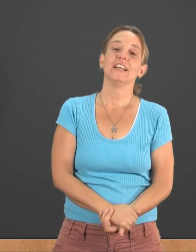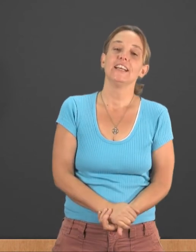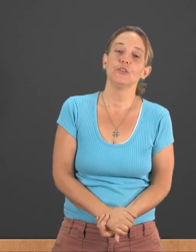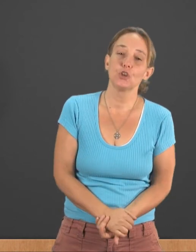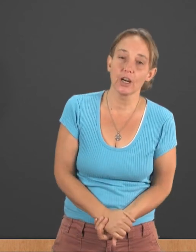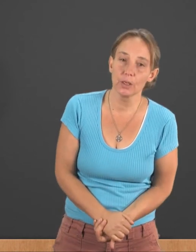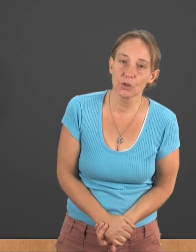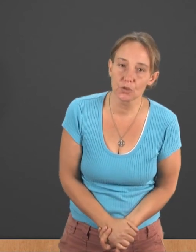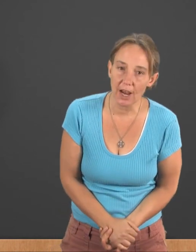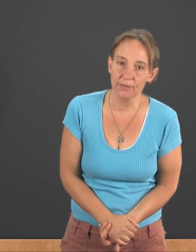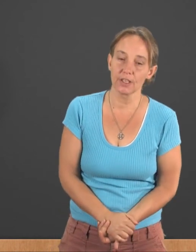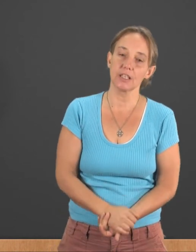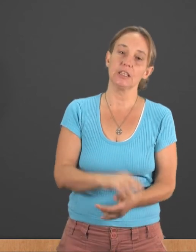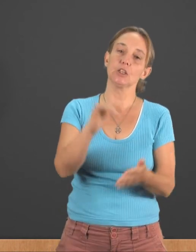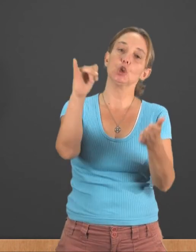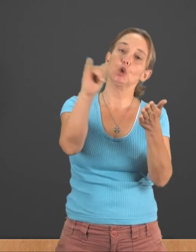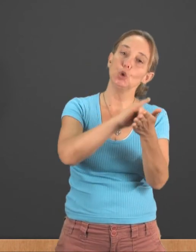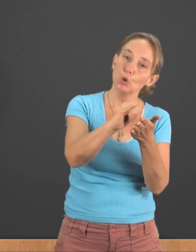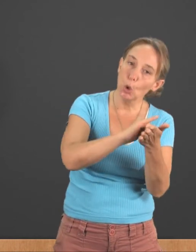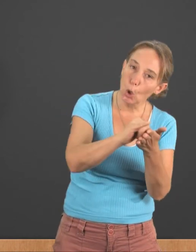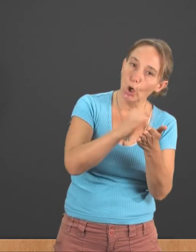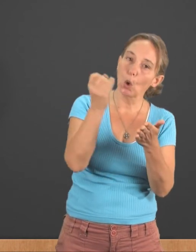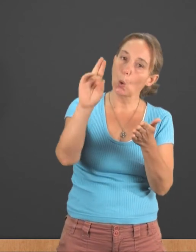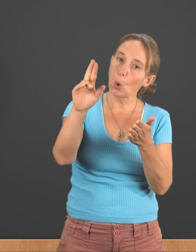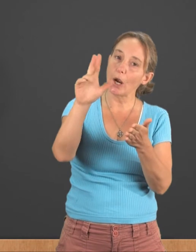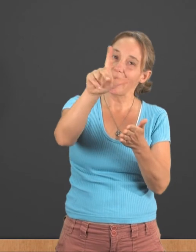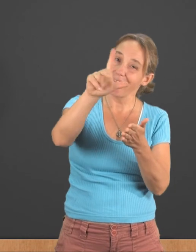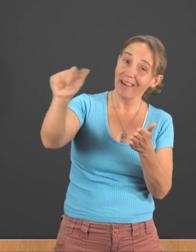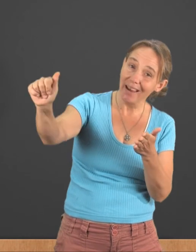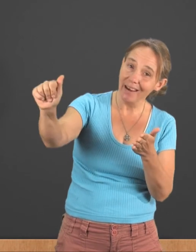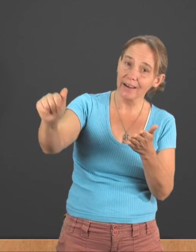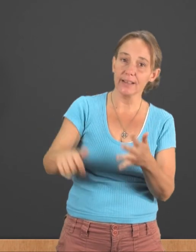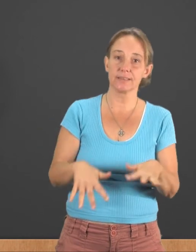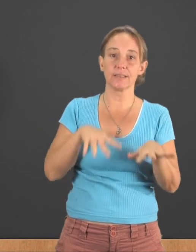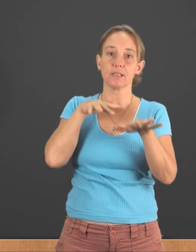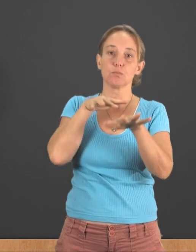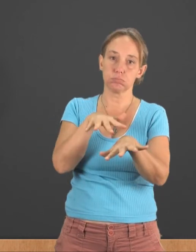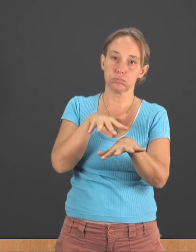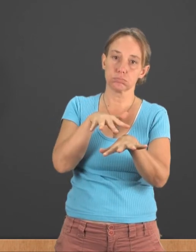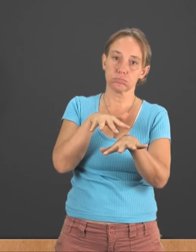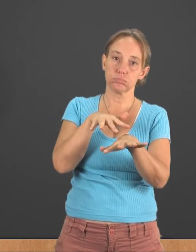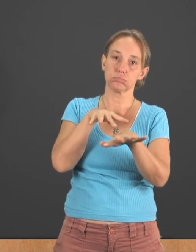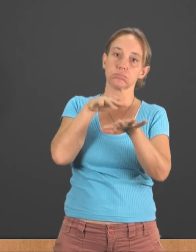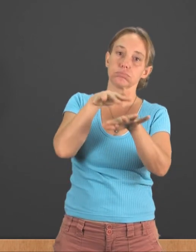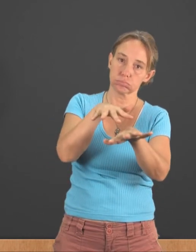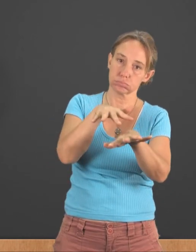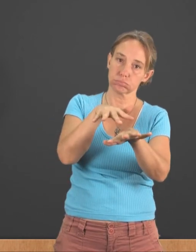If you're talking about traffic in New York or LA, it's this.